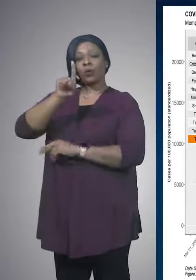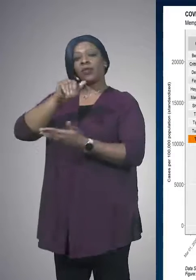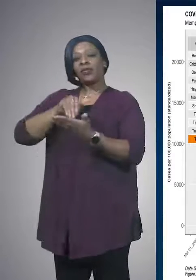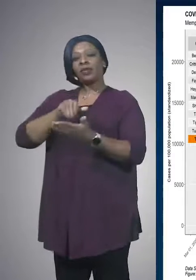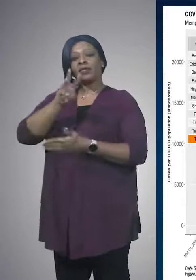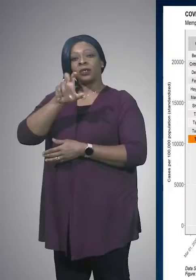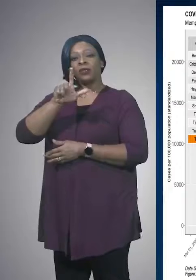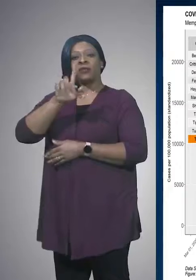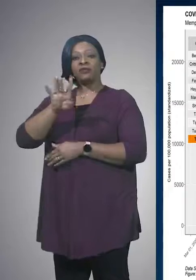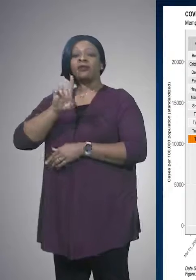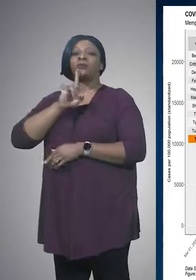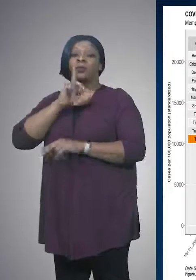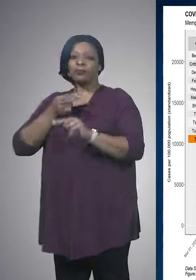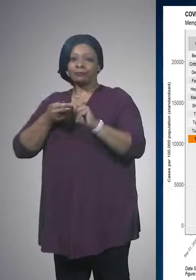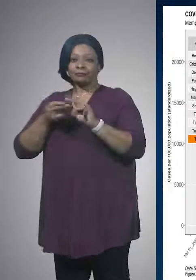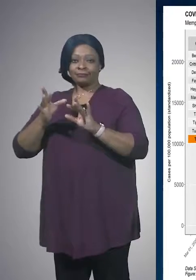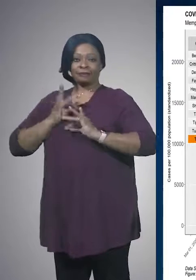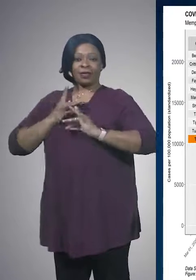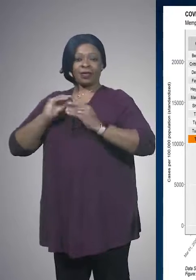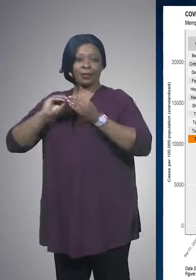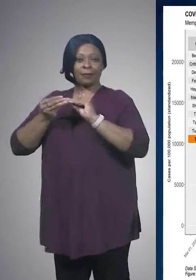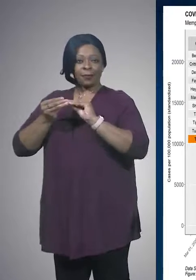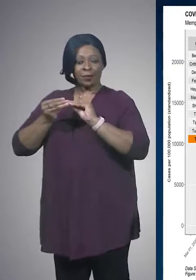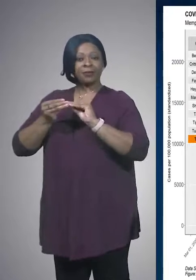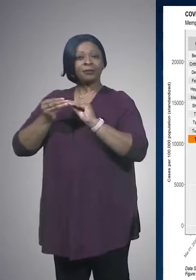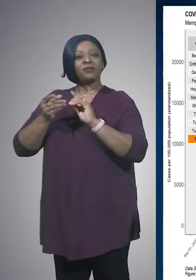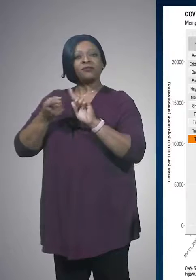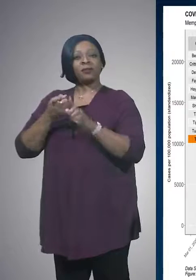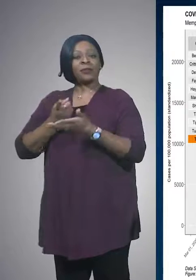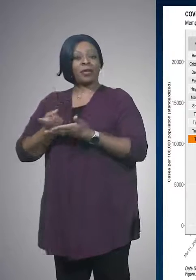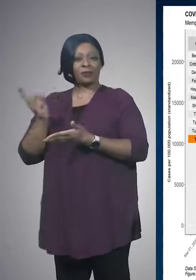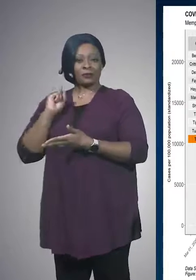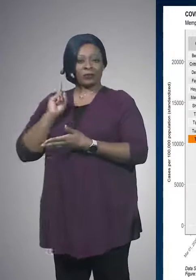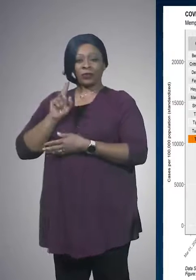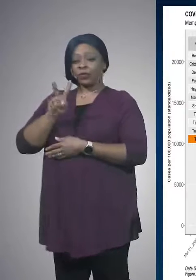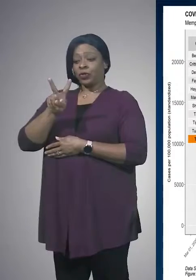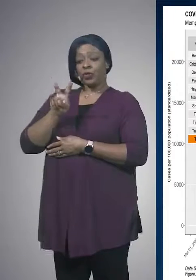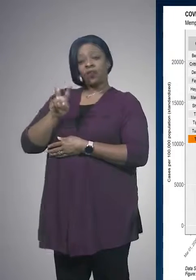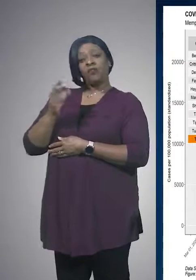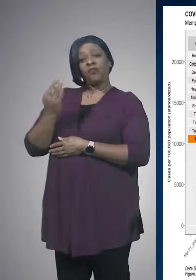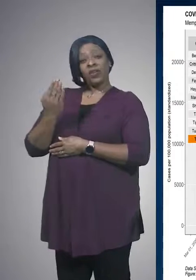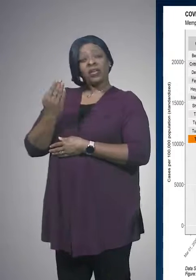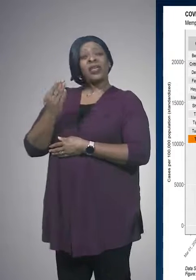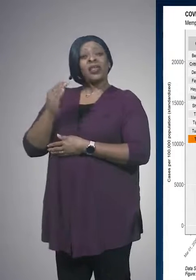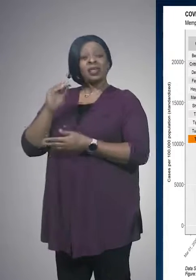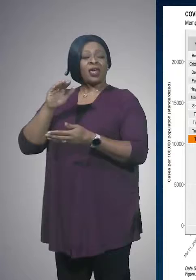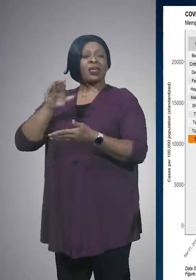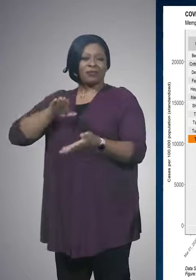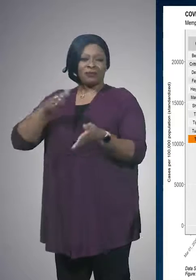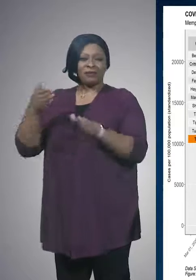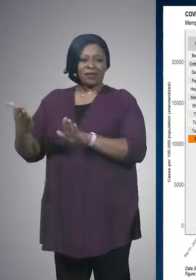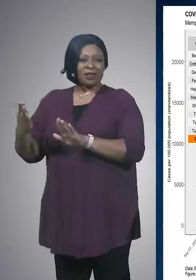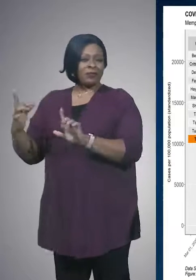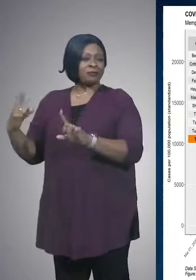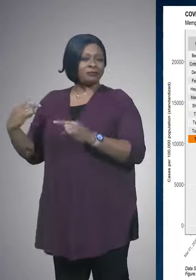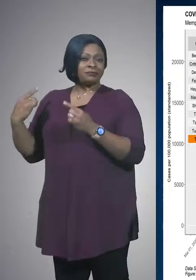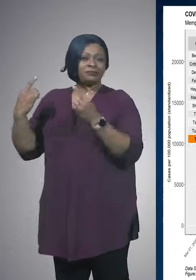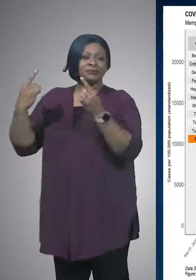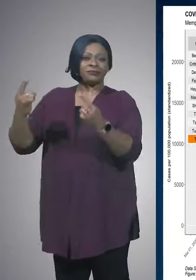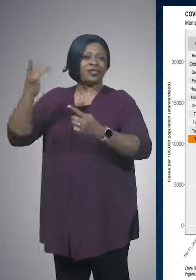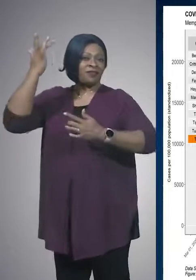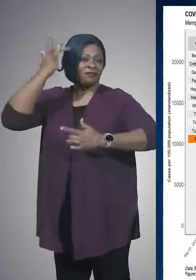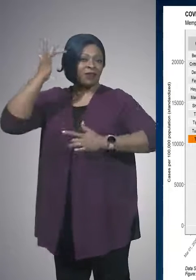1,624 active cases last week. There have been 2,413 fatalities over the course of the